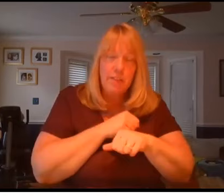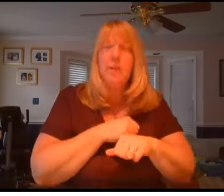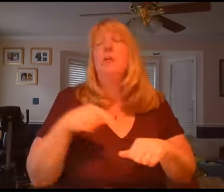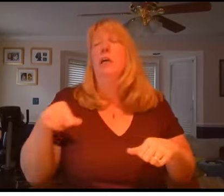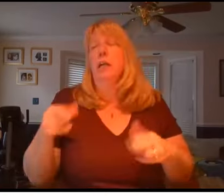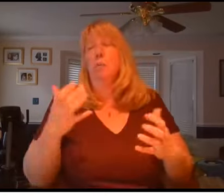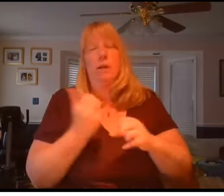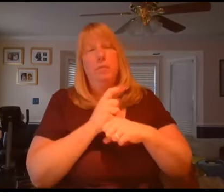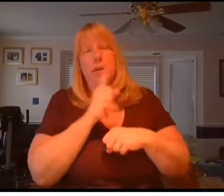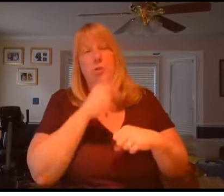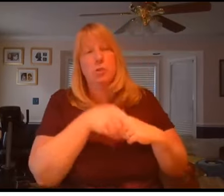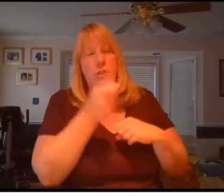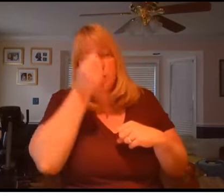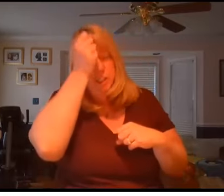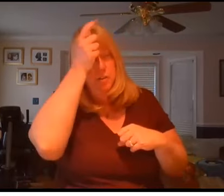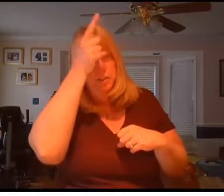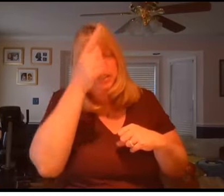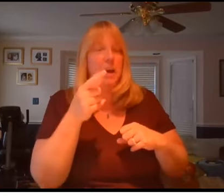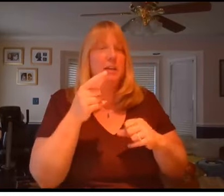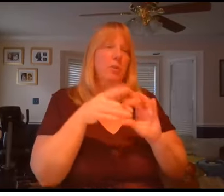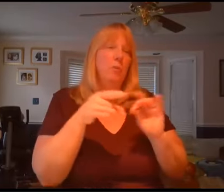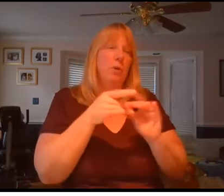Gallaudet and